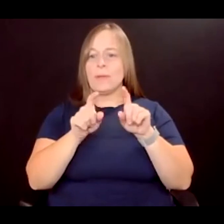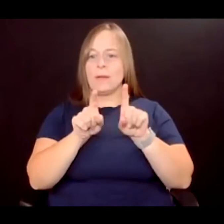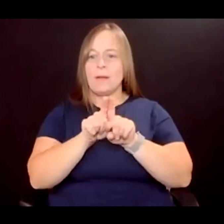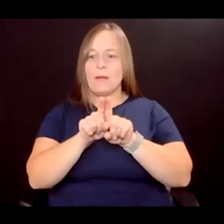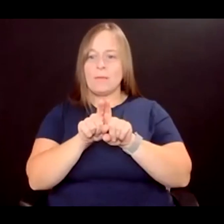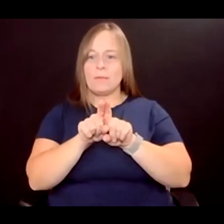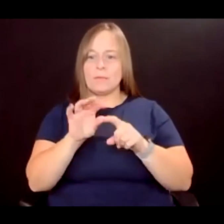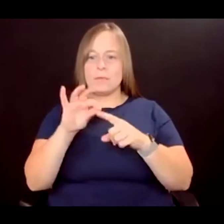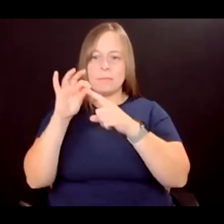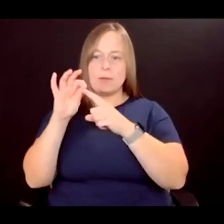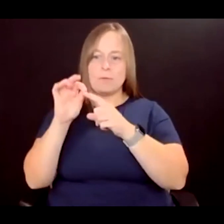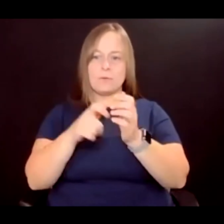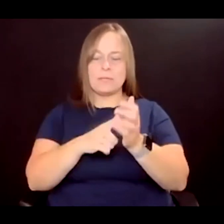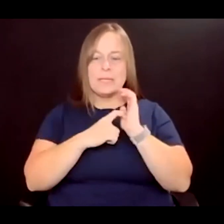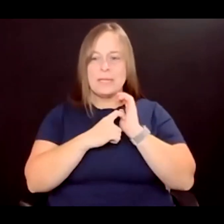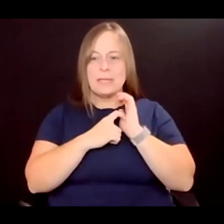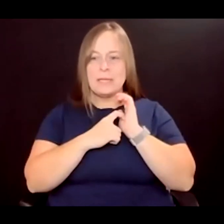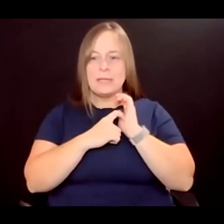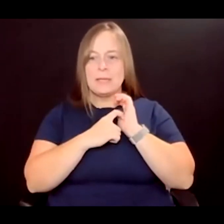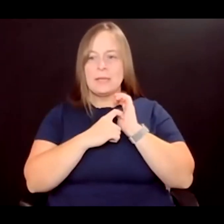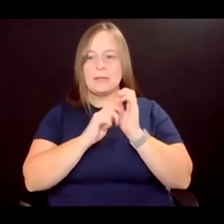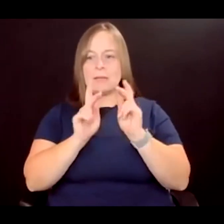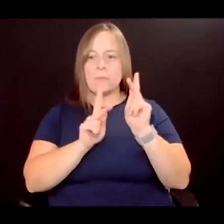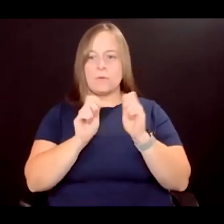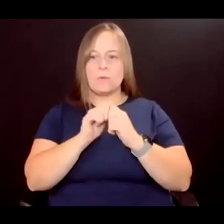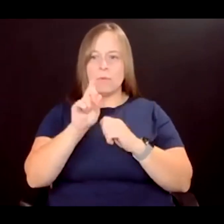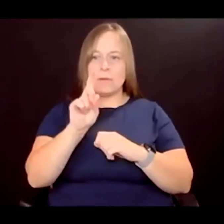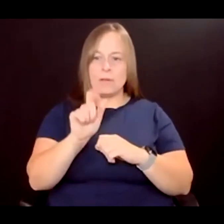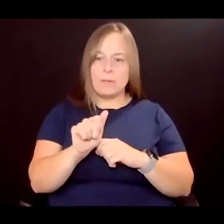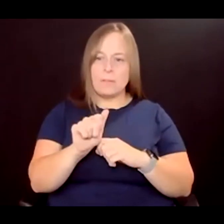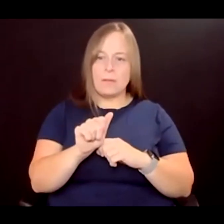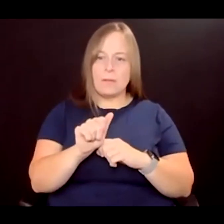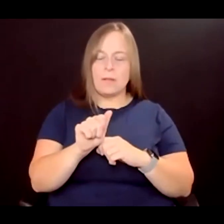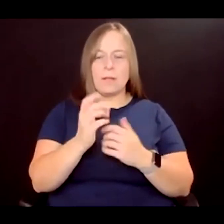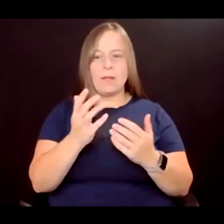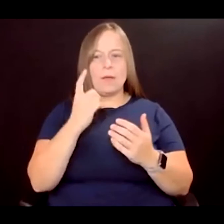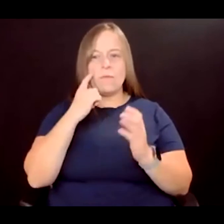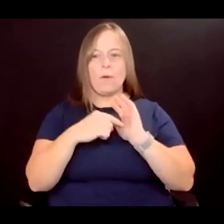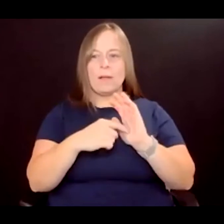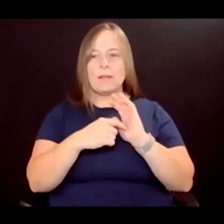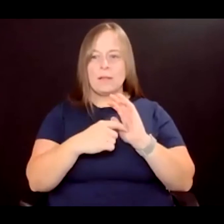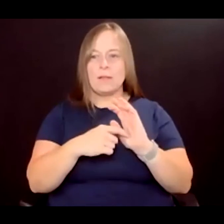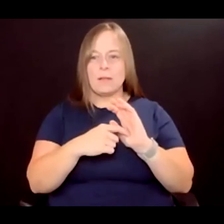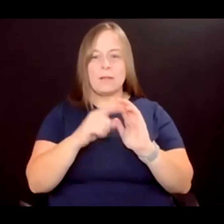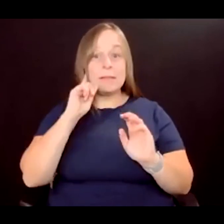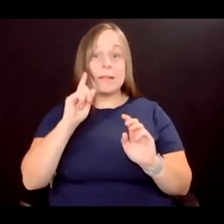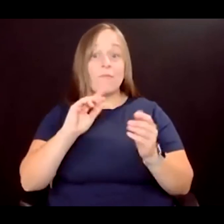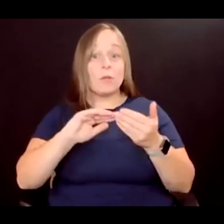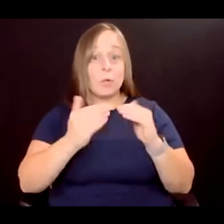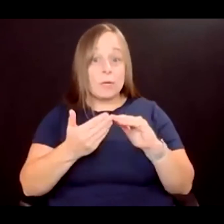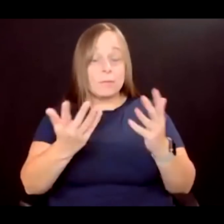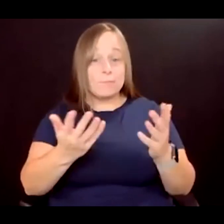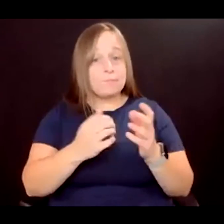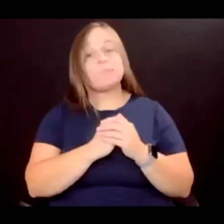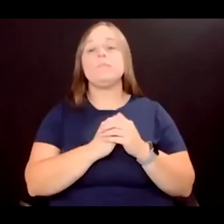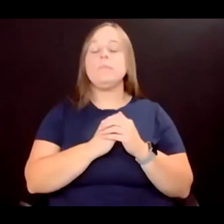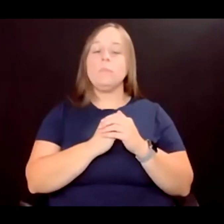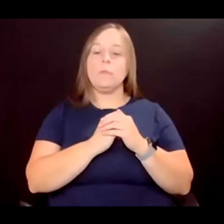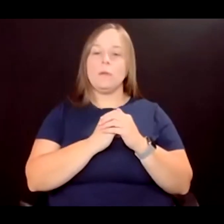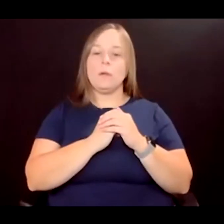of Albany, come on down. And you will see there's a little step up and then it's the